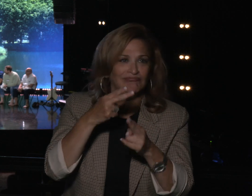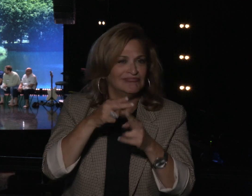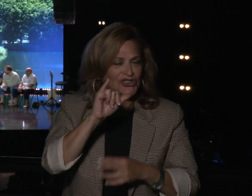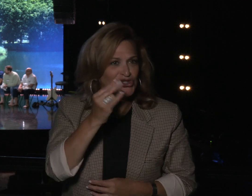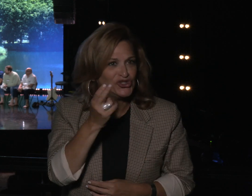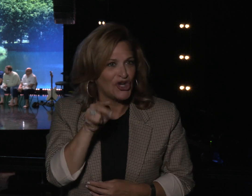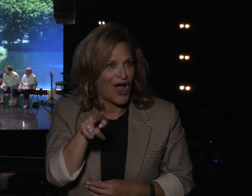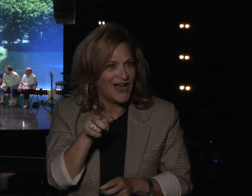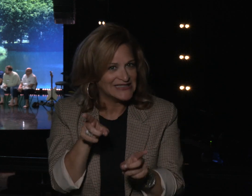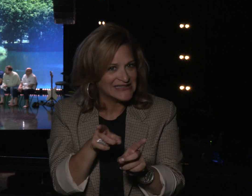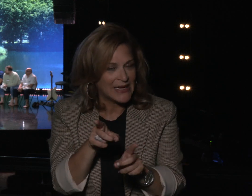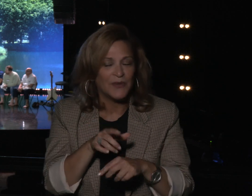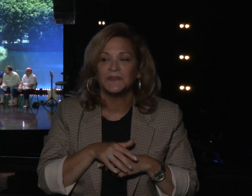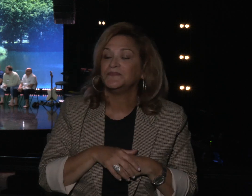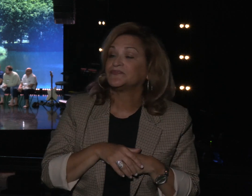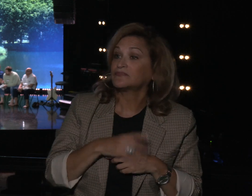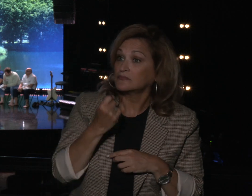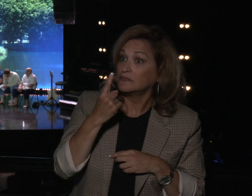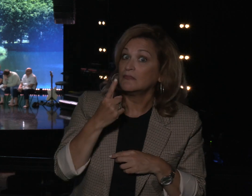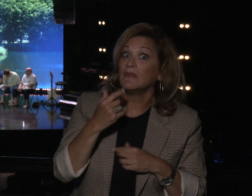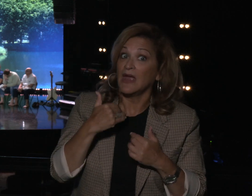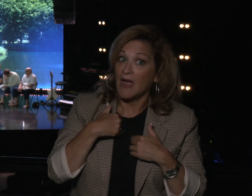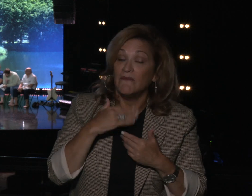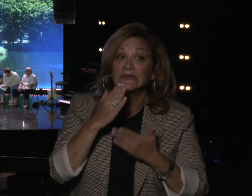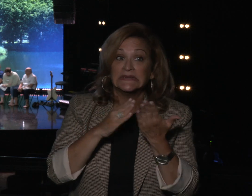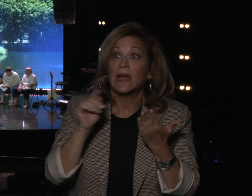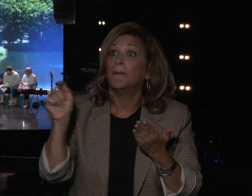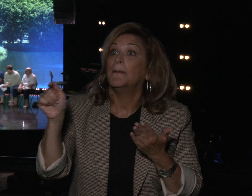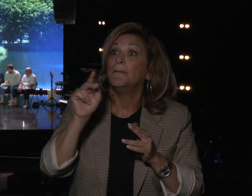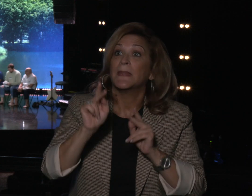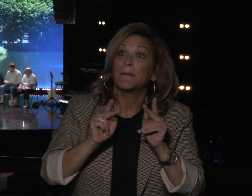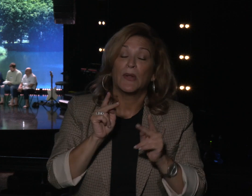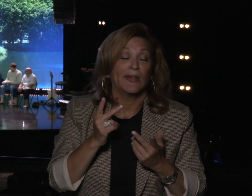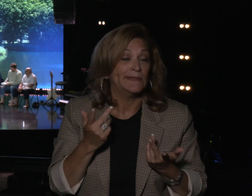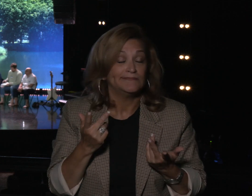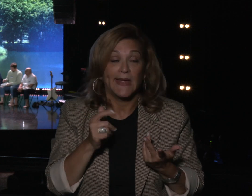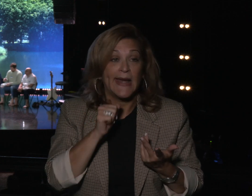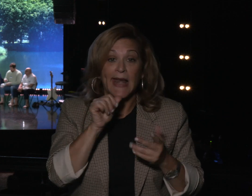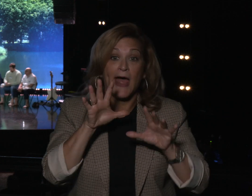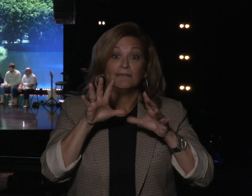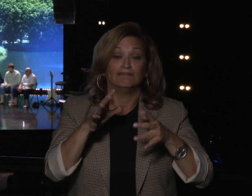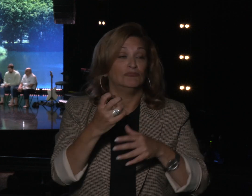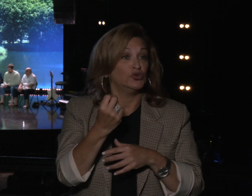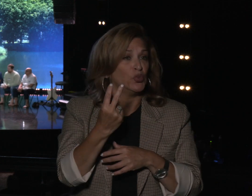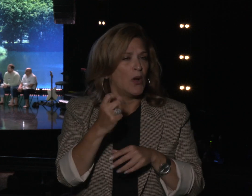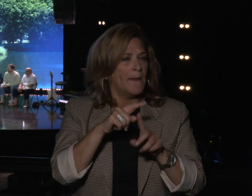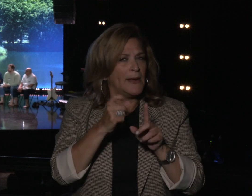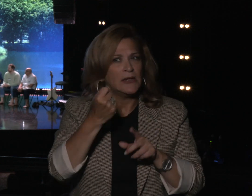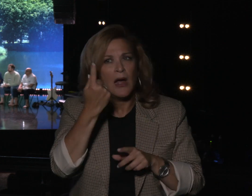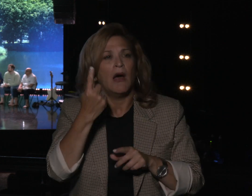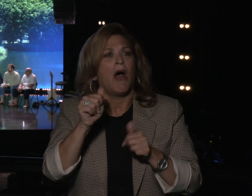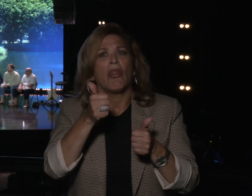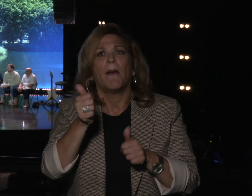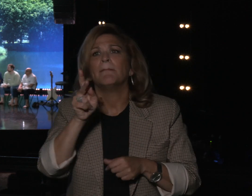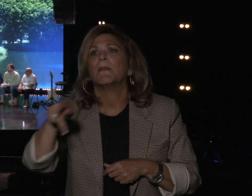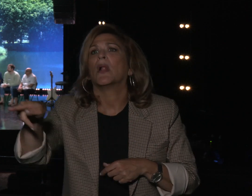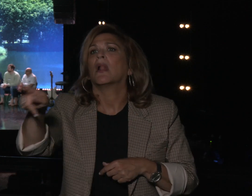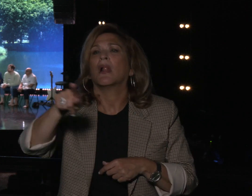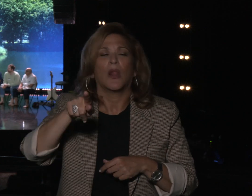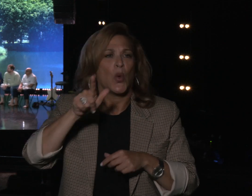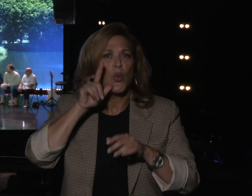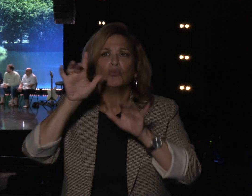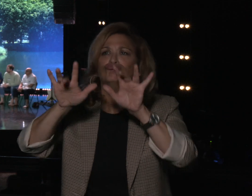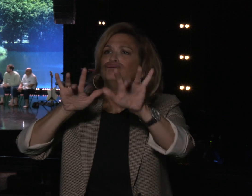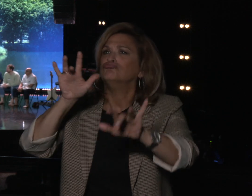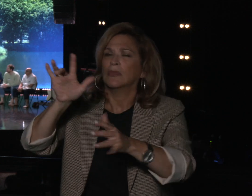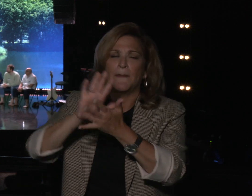Yet when there was some disciples, some other people, not one of the 12 disciples, but there were some people that were healing and doing some stuff in Jesus'